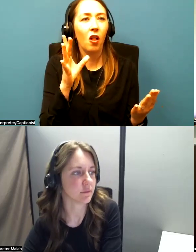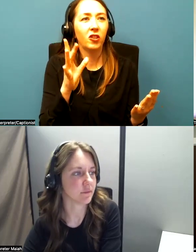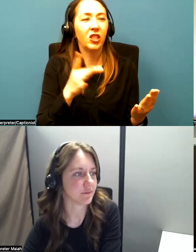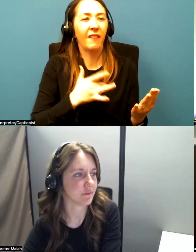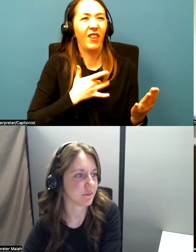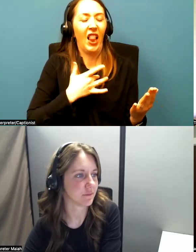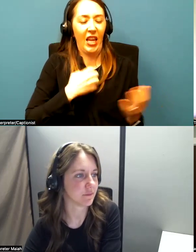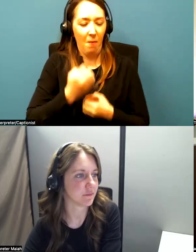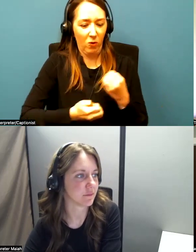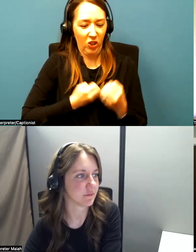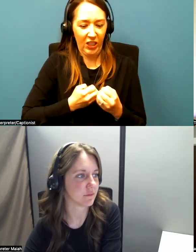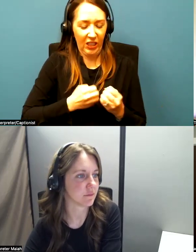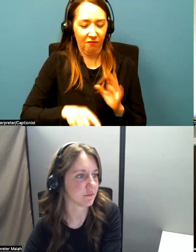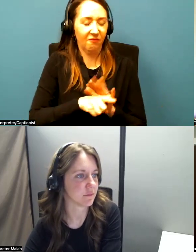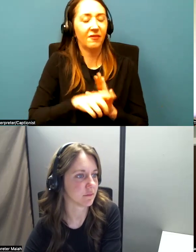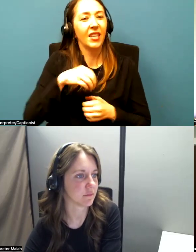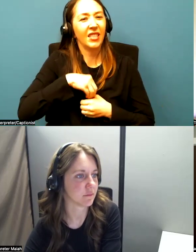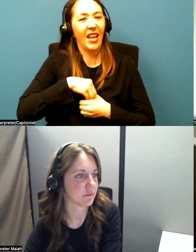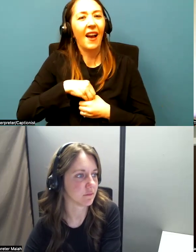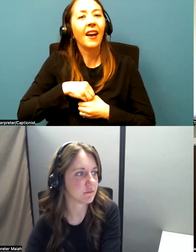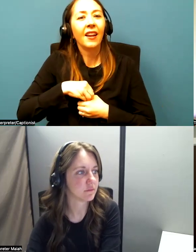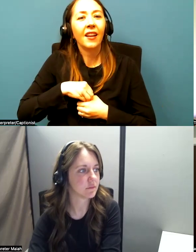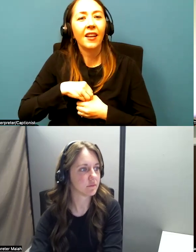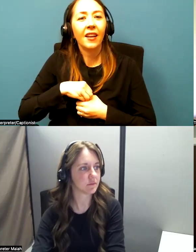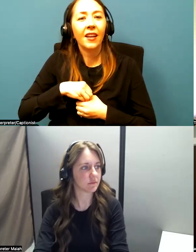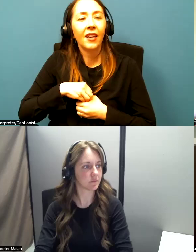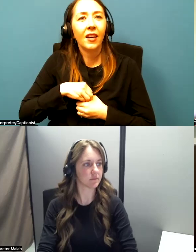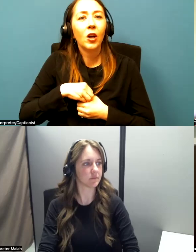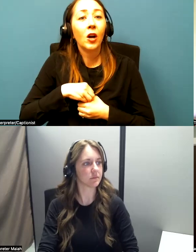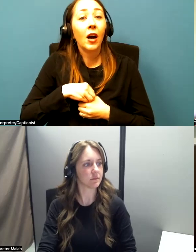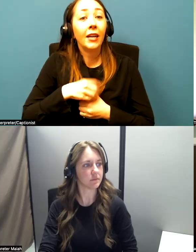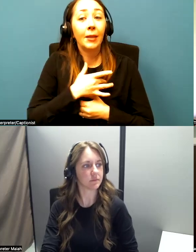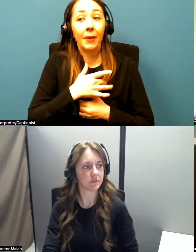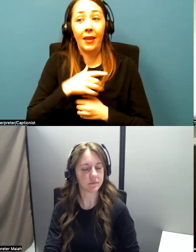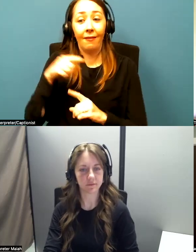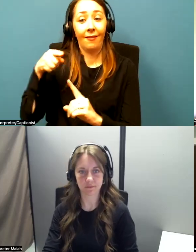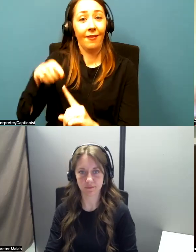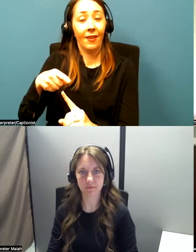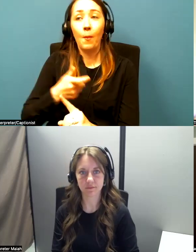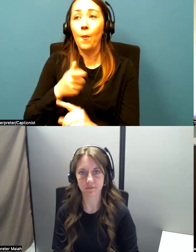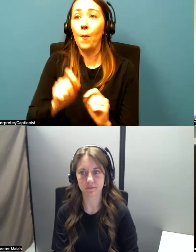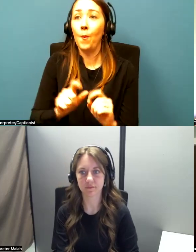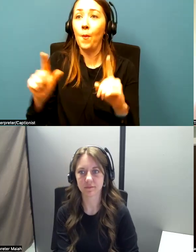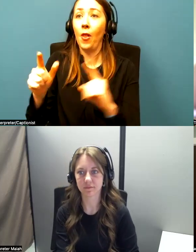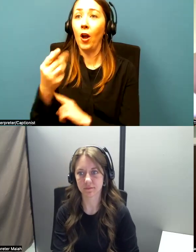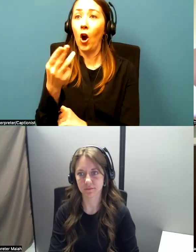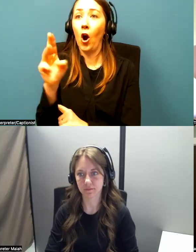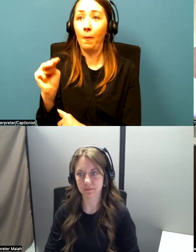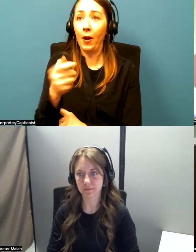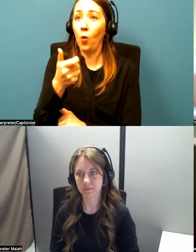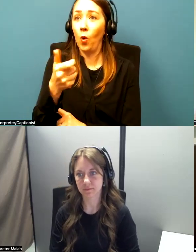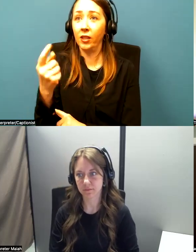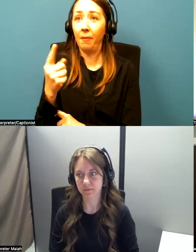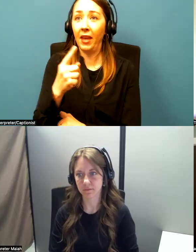feelings. um, and to go to Hallmark to then watch something where potentially